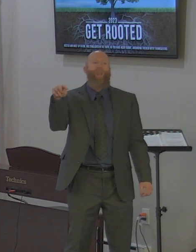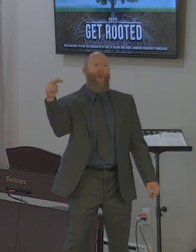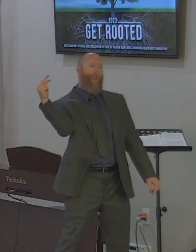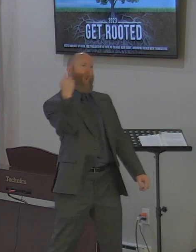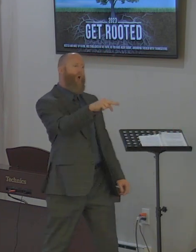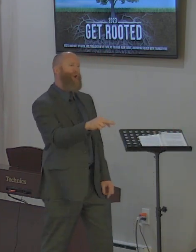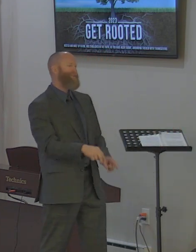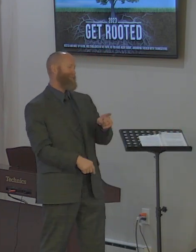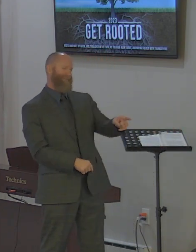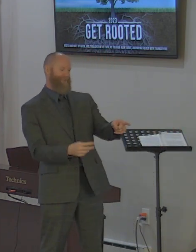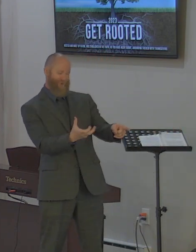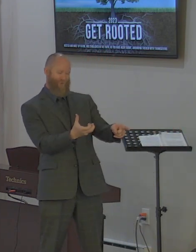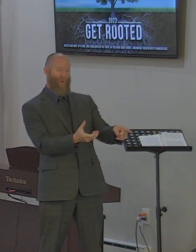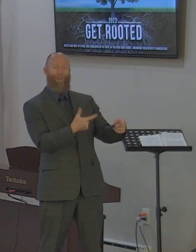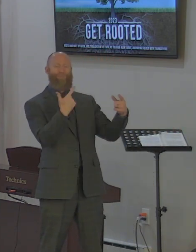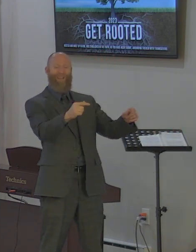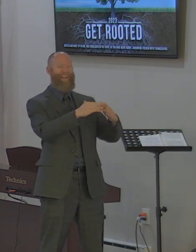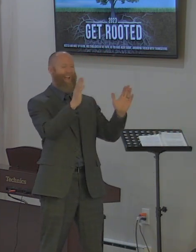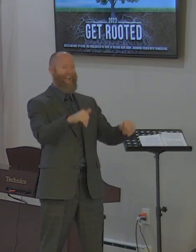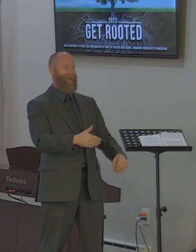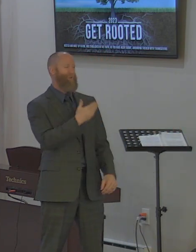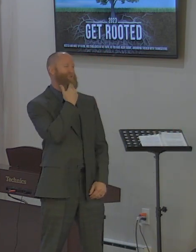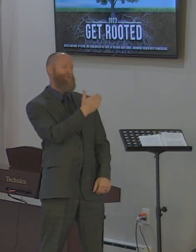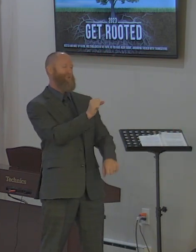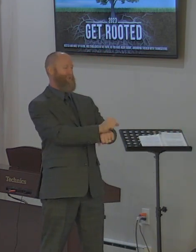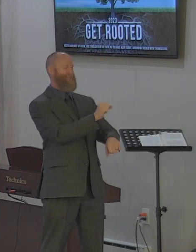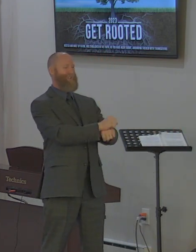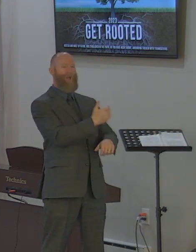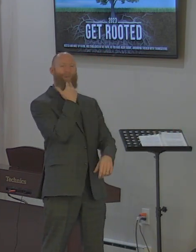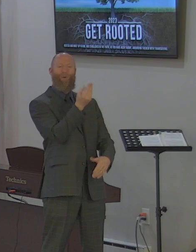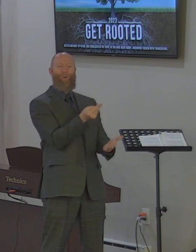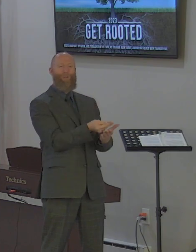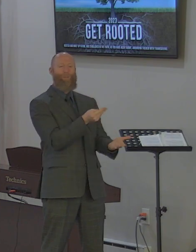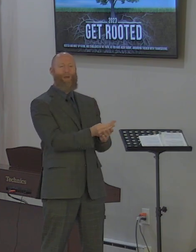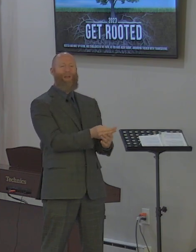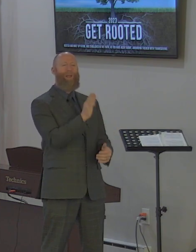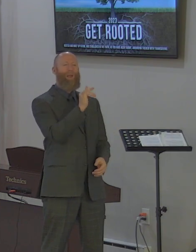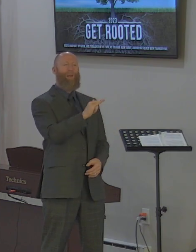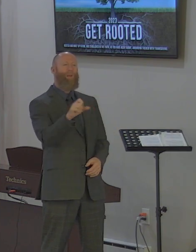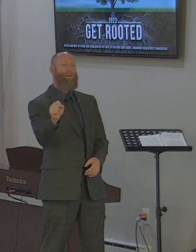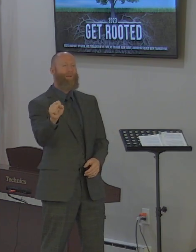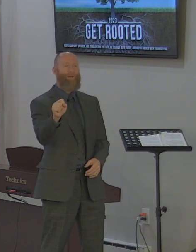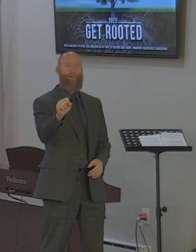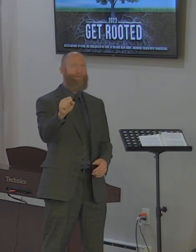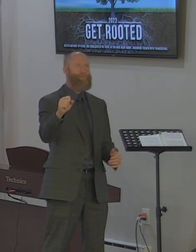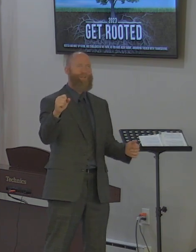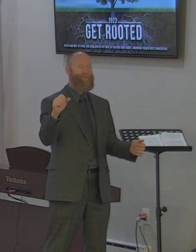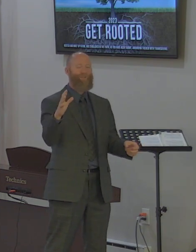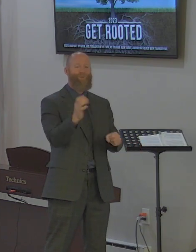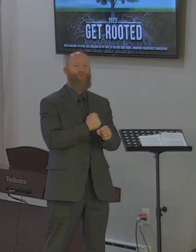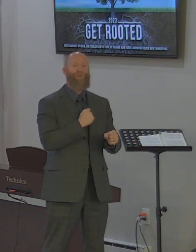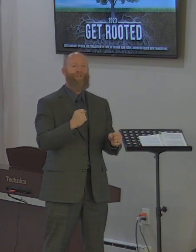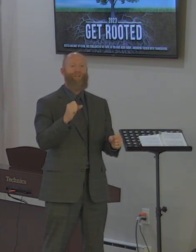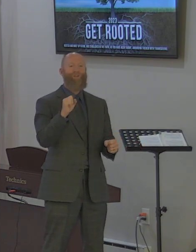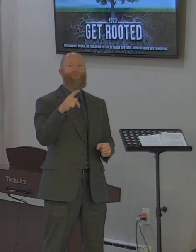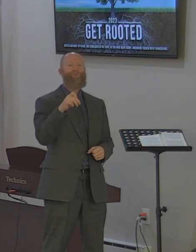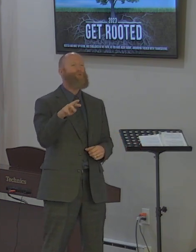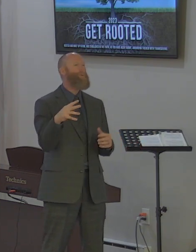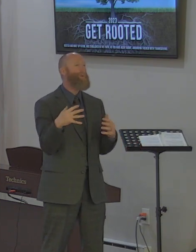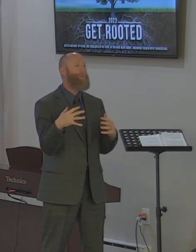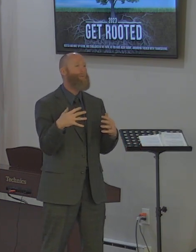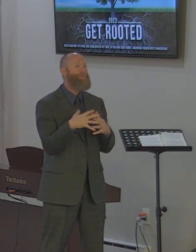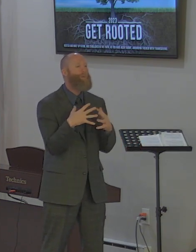nice car, or a good paying job, the Bills to win the Super Bowl? Right? What's your biggest